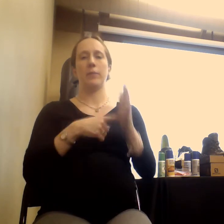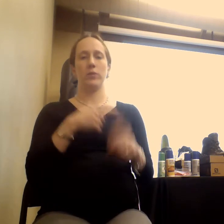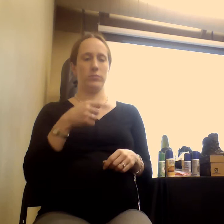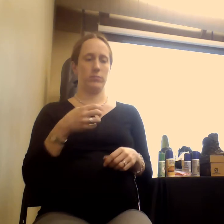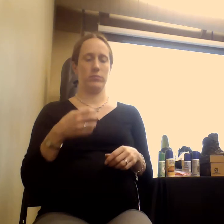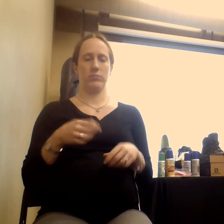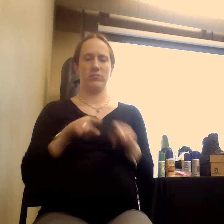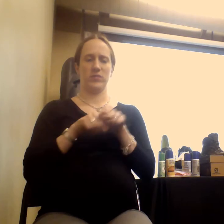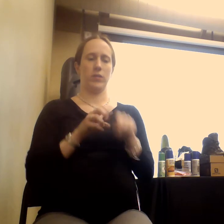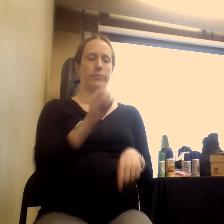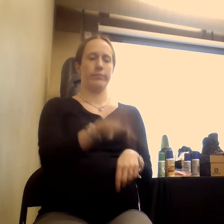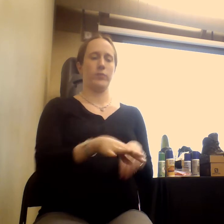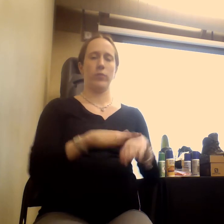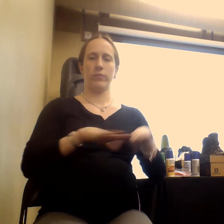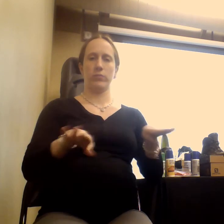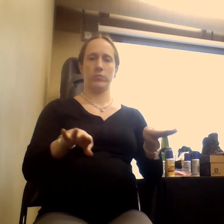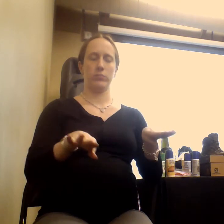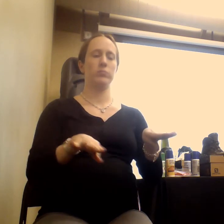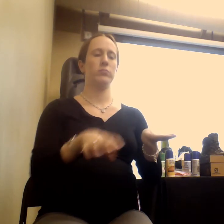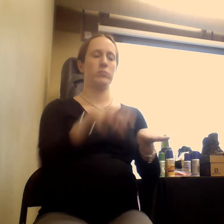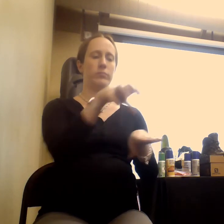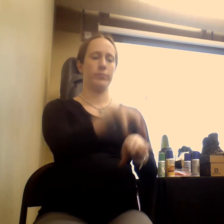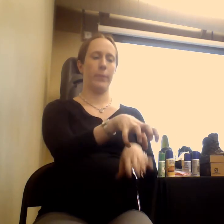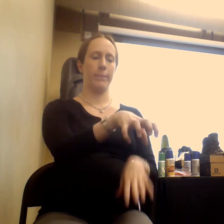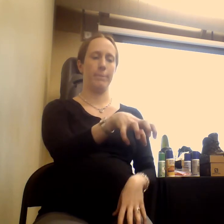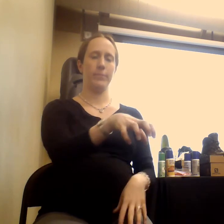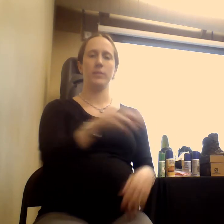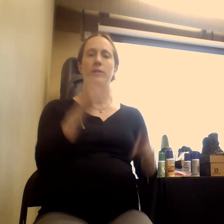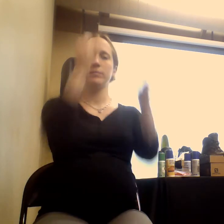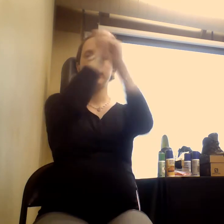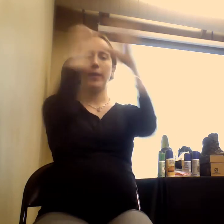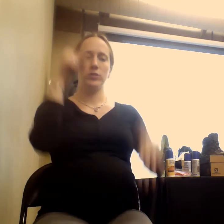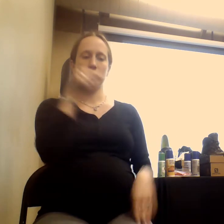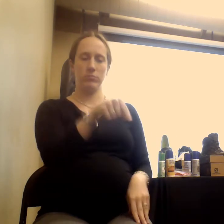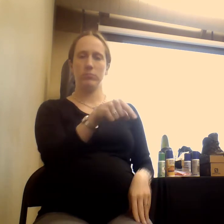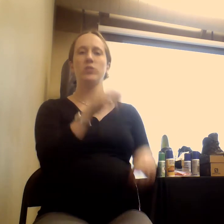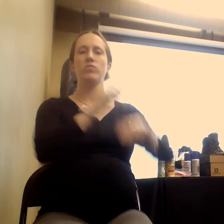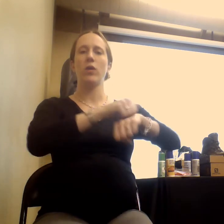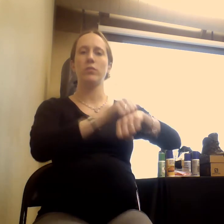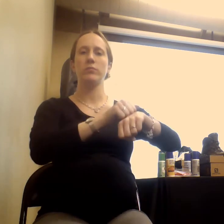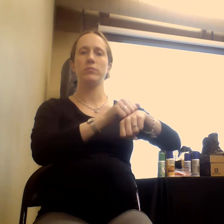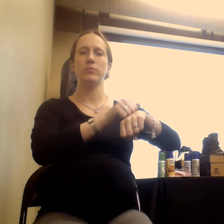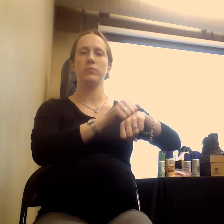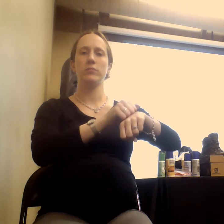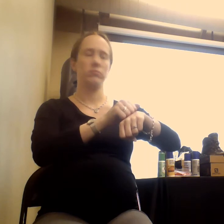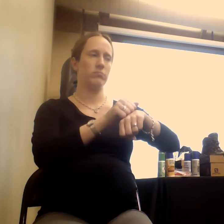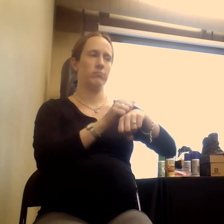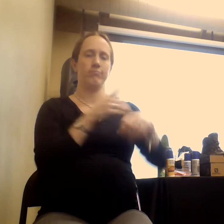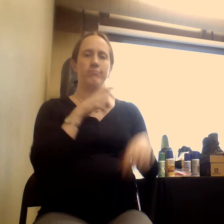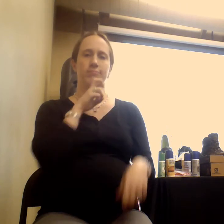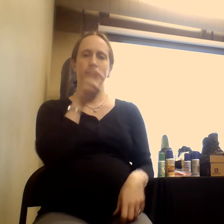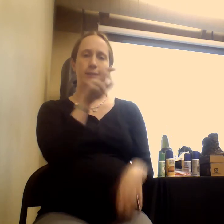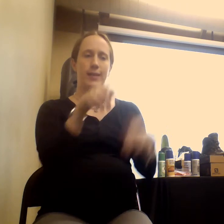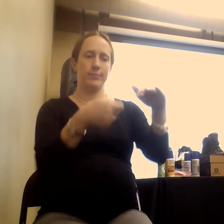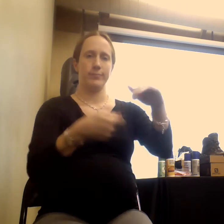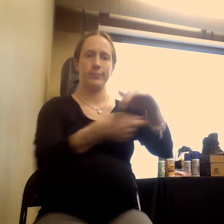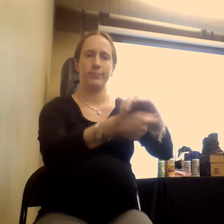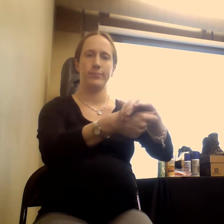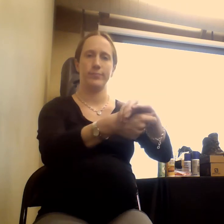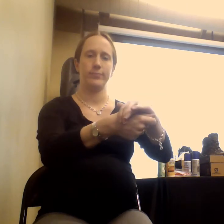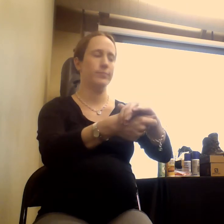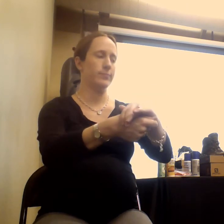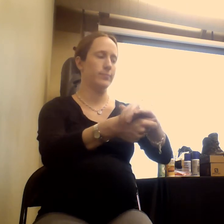they're reptiles. They like sun, but not that much. They want to boil, so they're hiding under there, trying to keep cool. So number one mistake people make is they